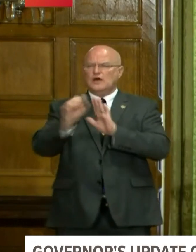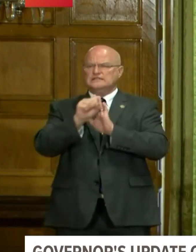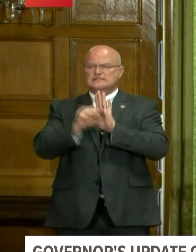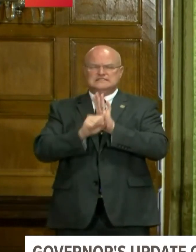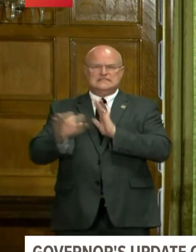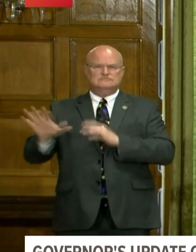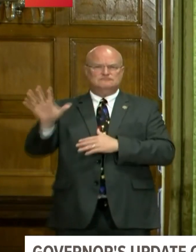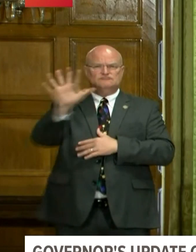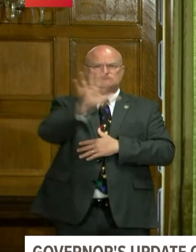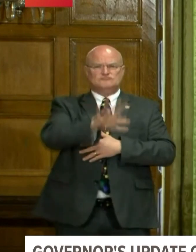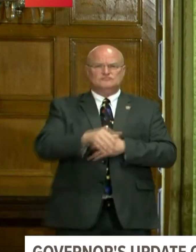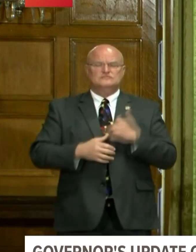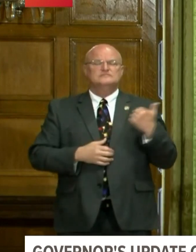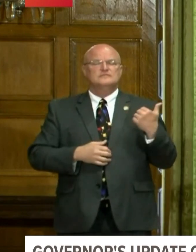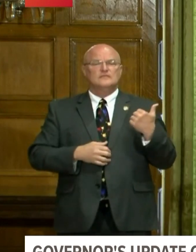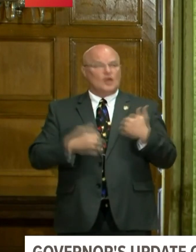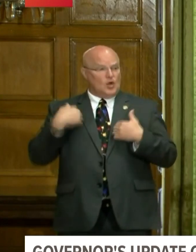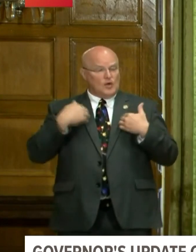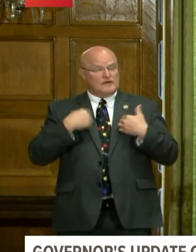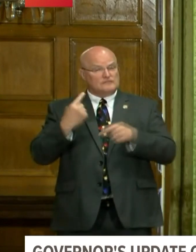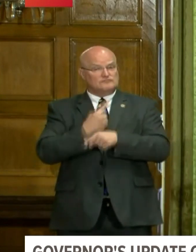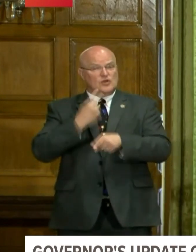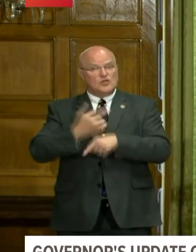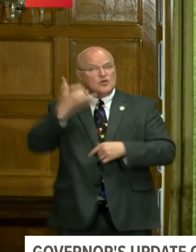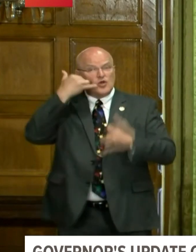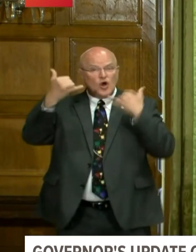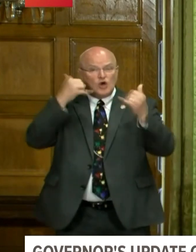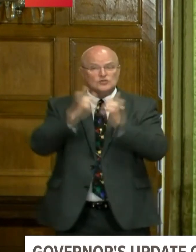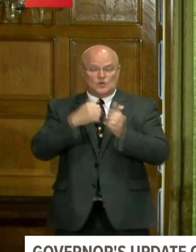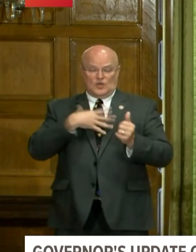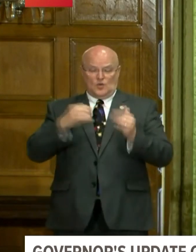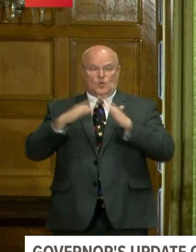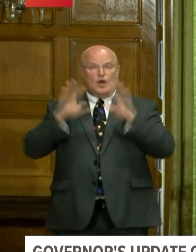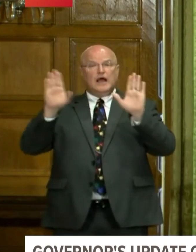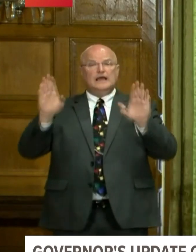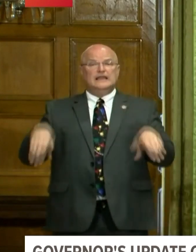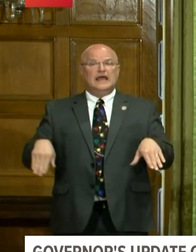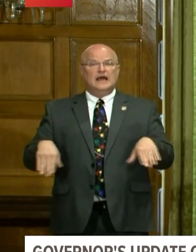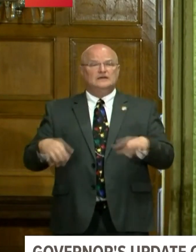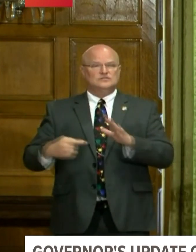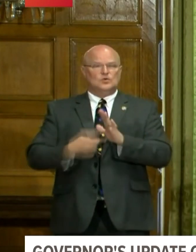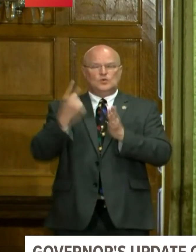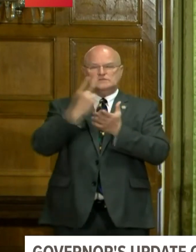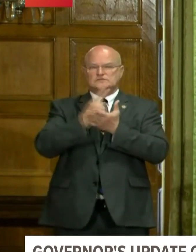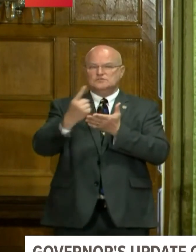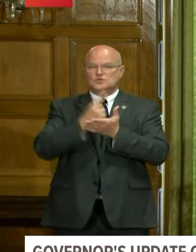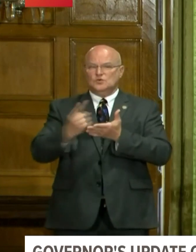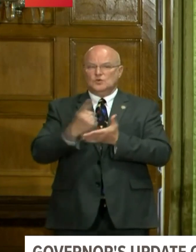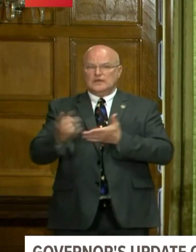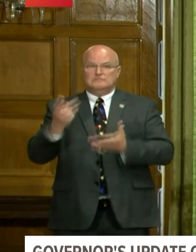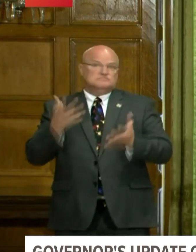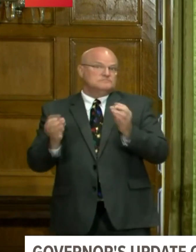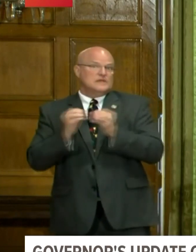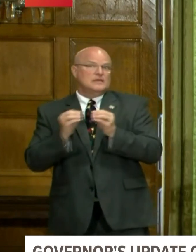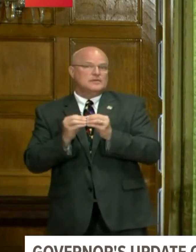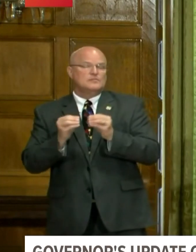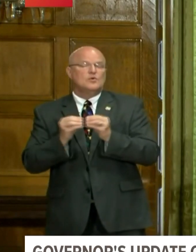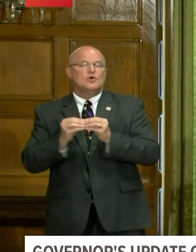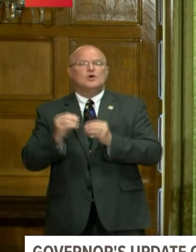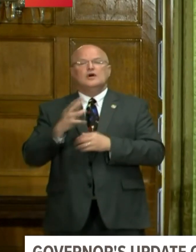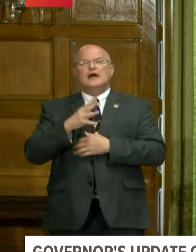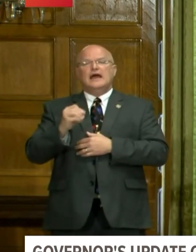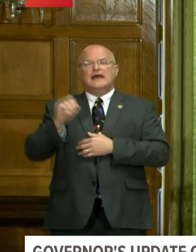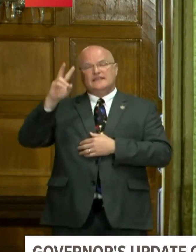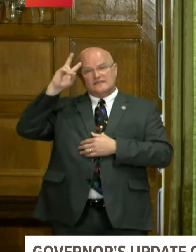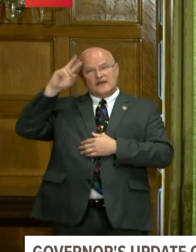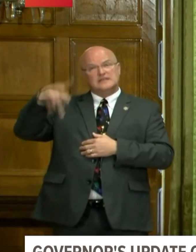We have had regular calls with the White House once a week, if not more. And